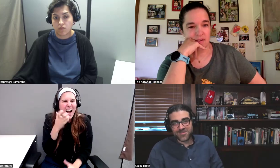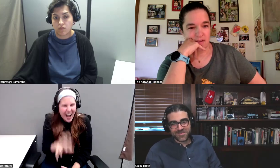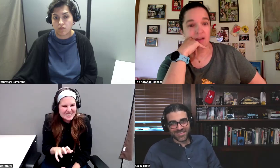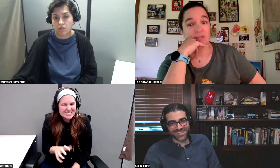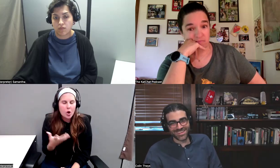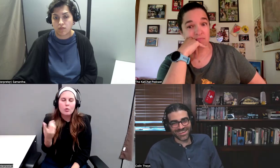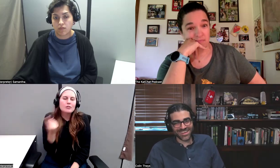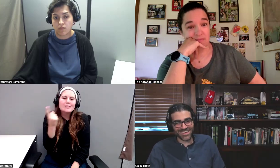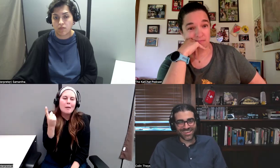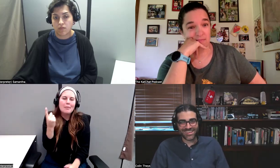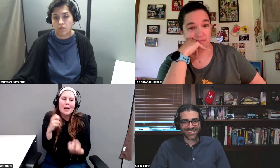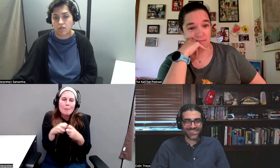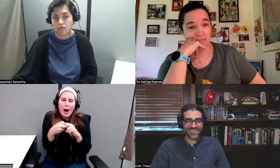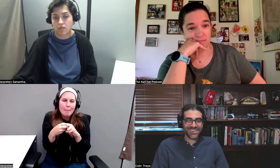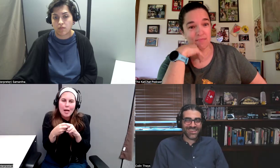everywhere.